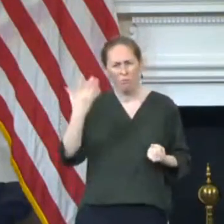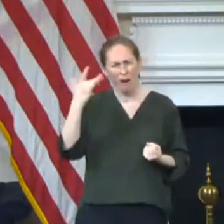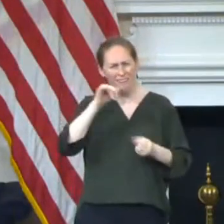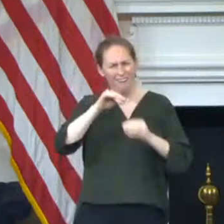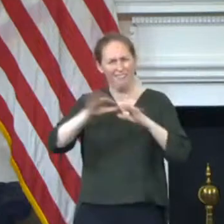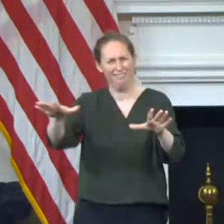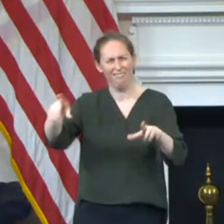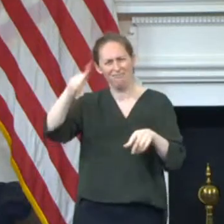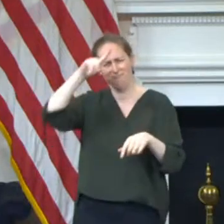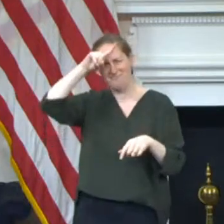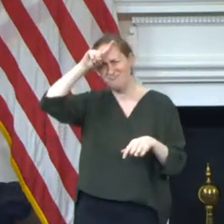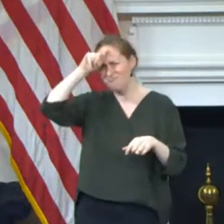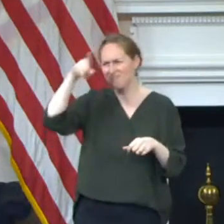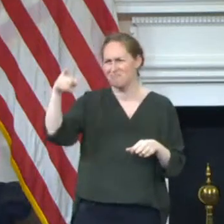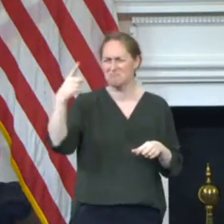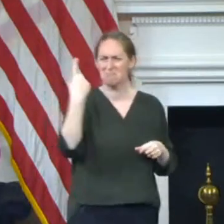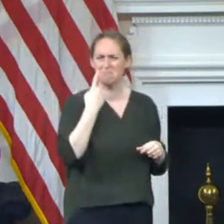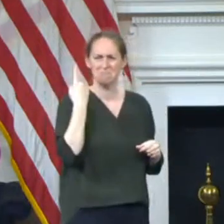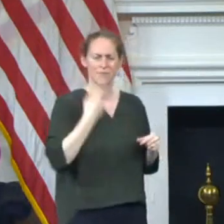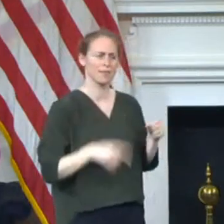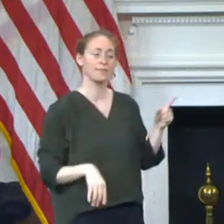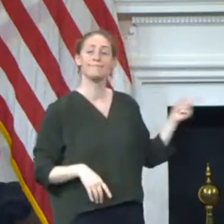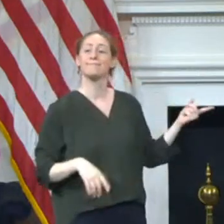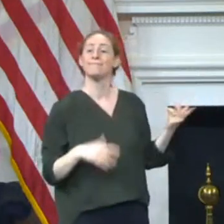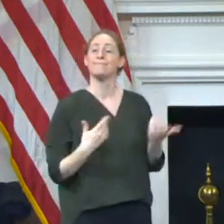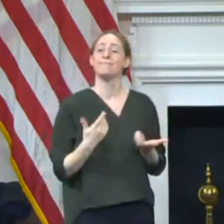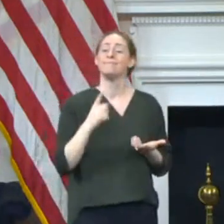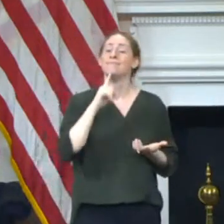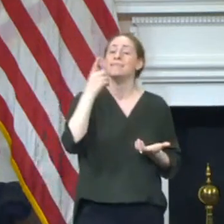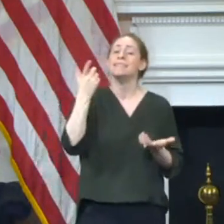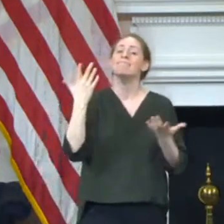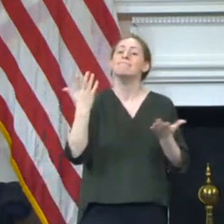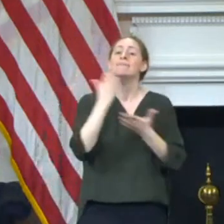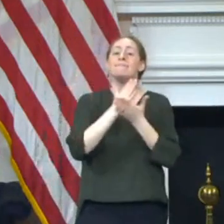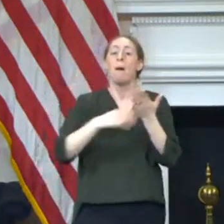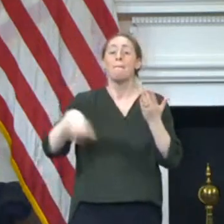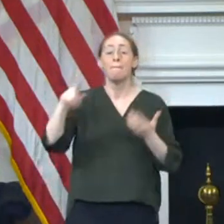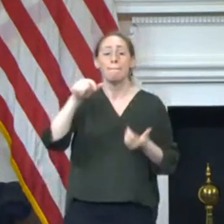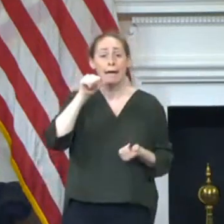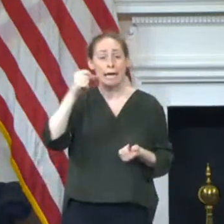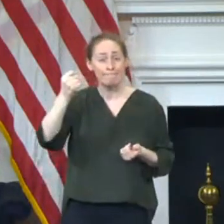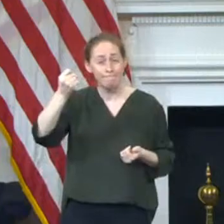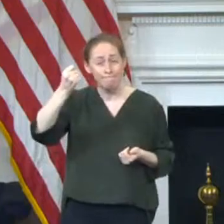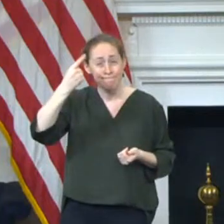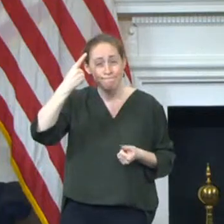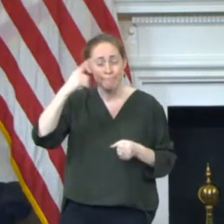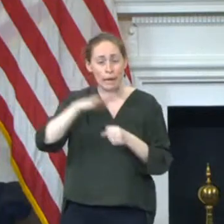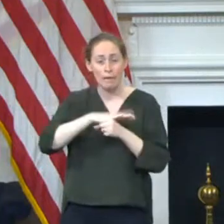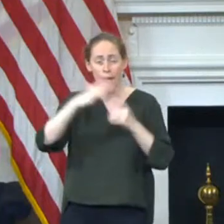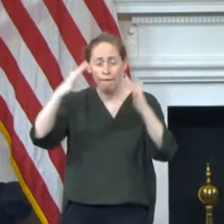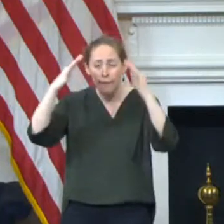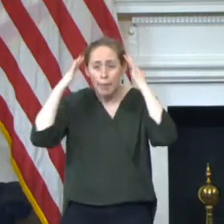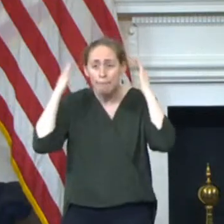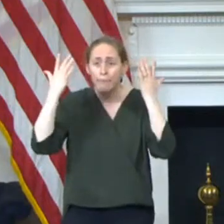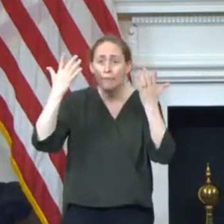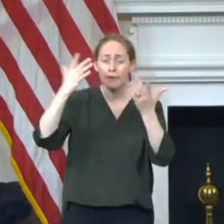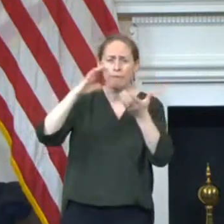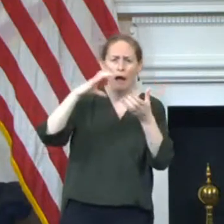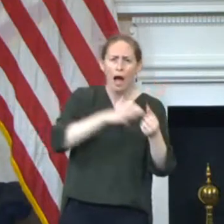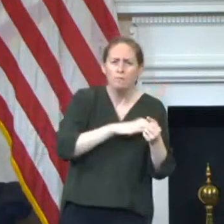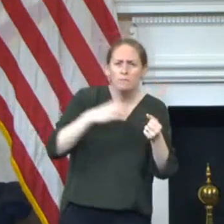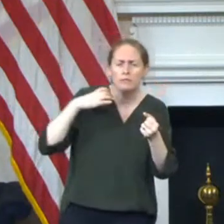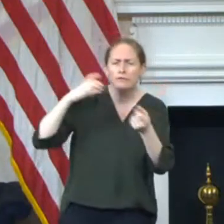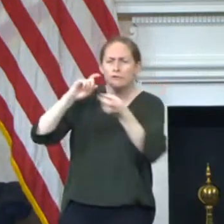were some of the county leaders didn't understand, I think, how it worked, and they were hoping maybe that Congress might change the law or